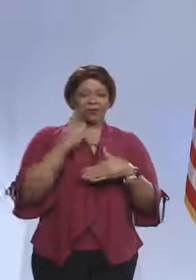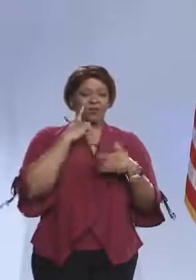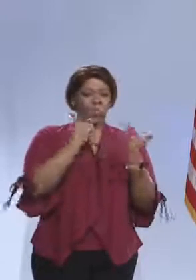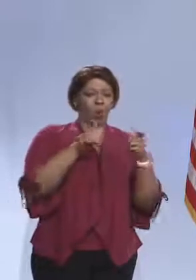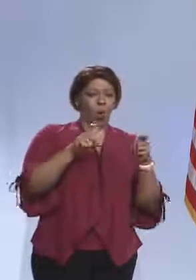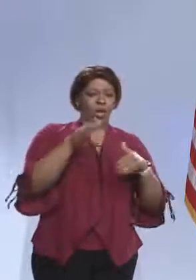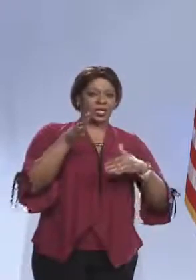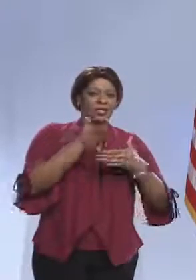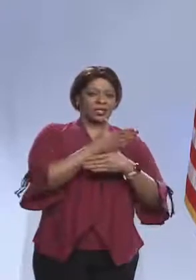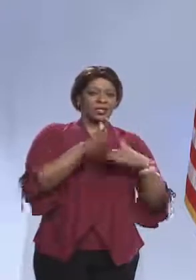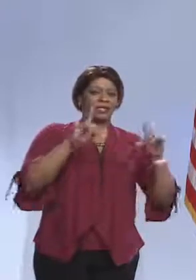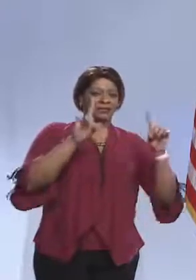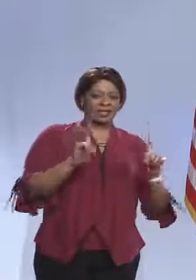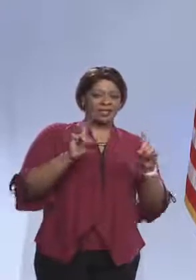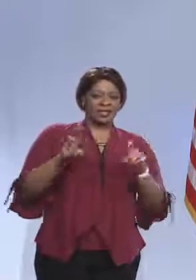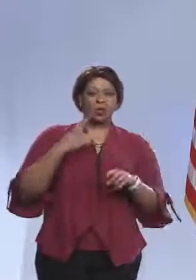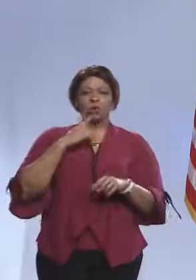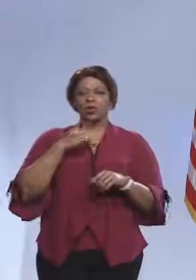is sourcing them?